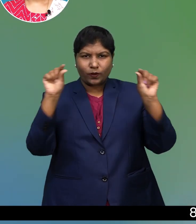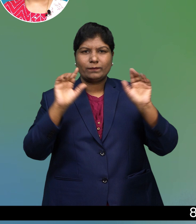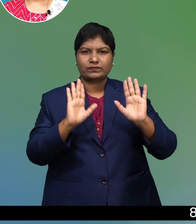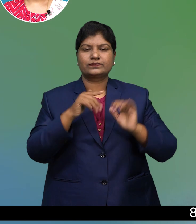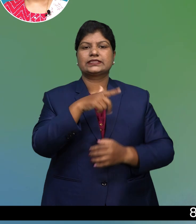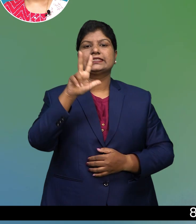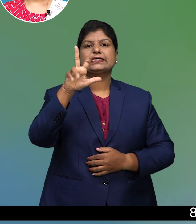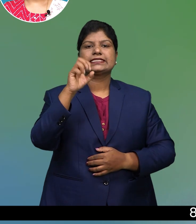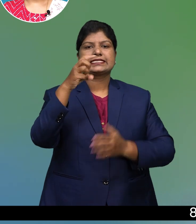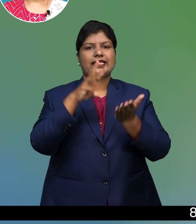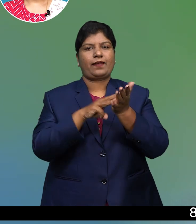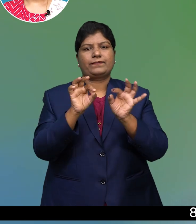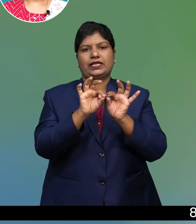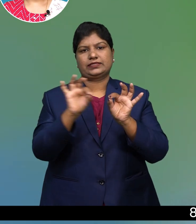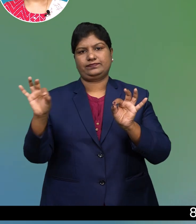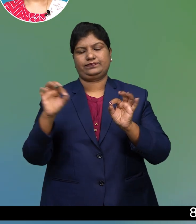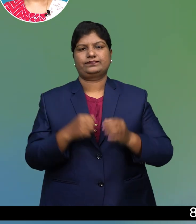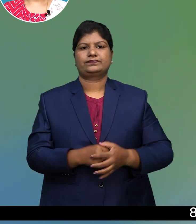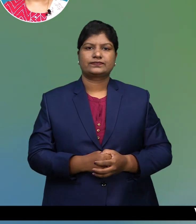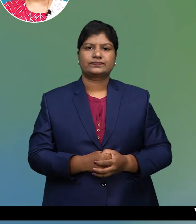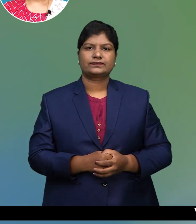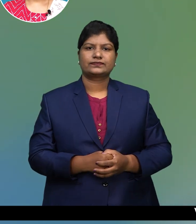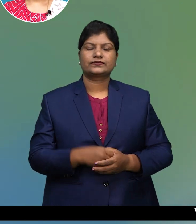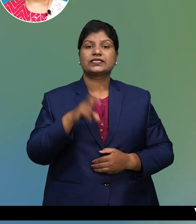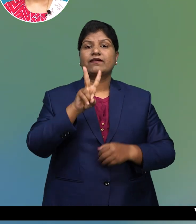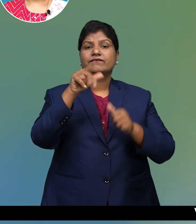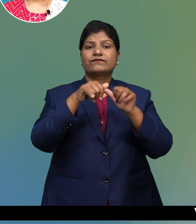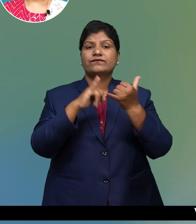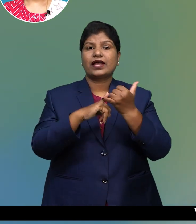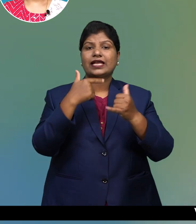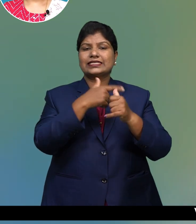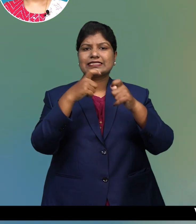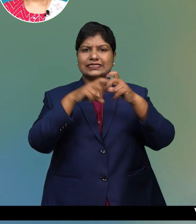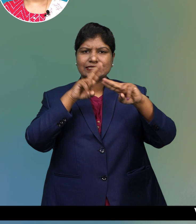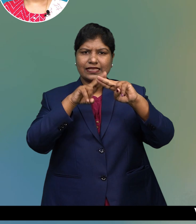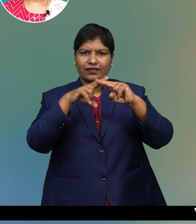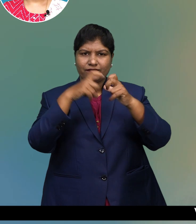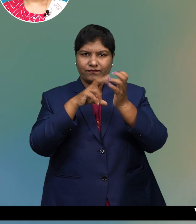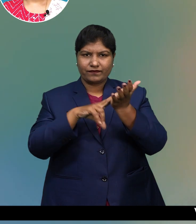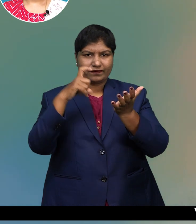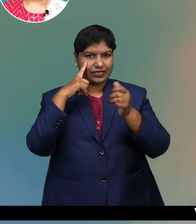80 centimeters in length. Vas efferentia